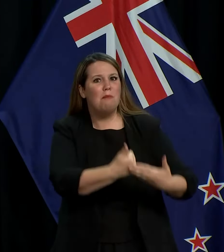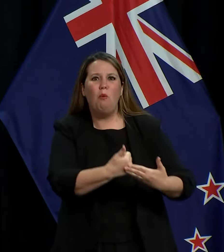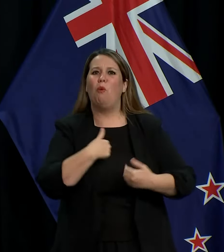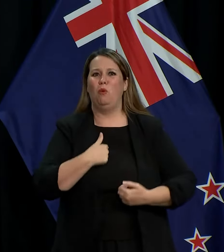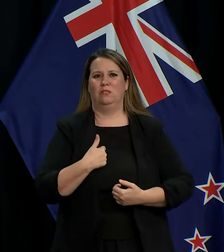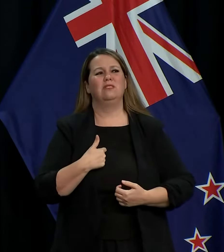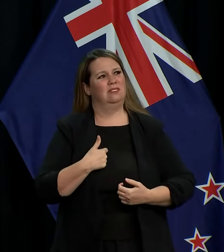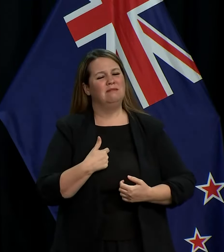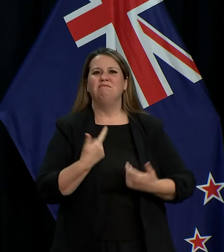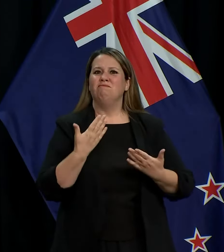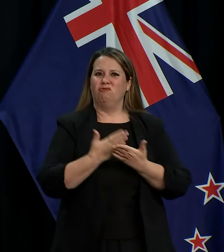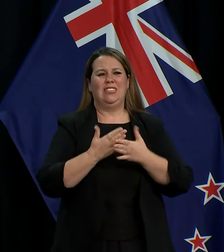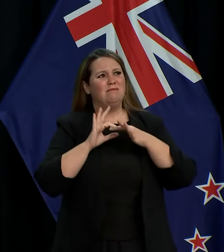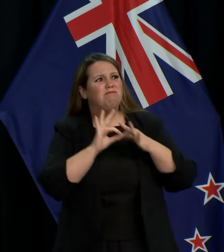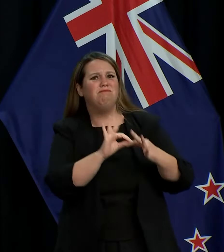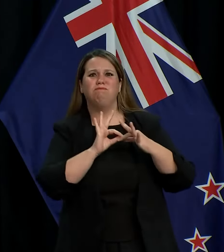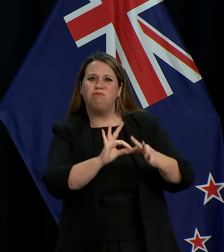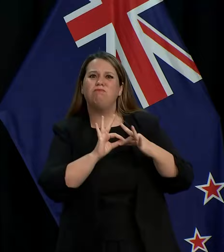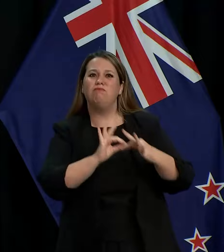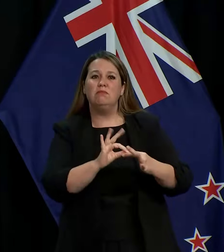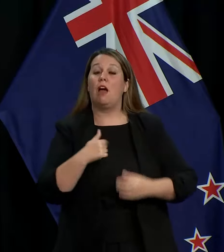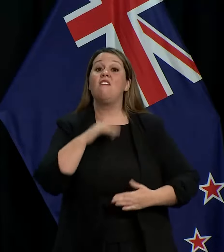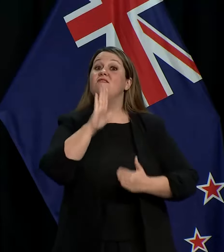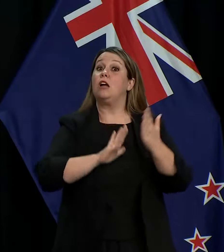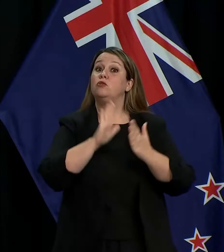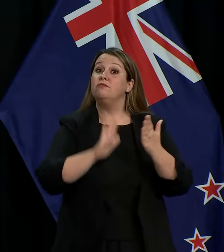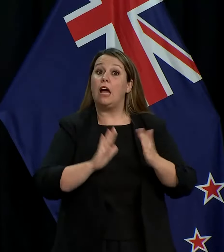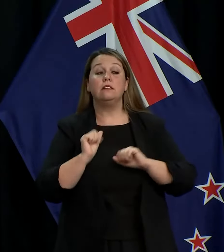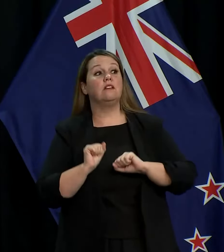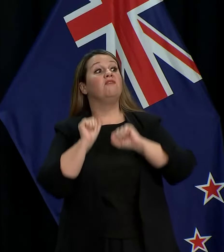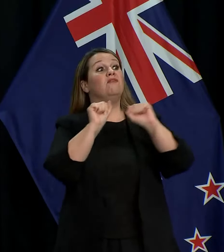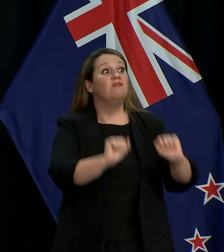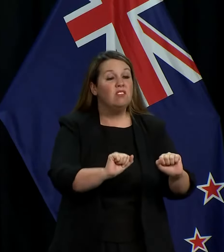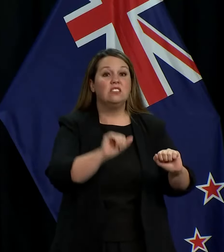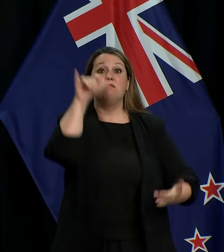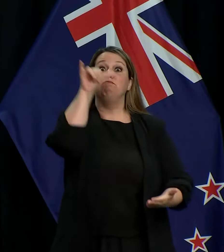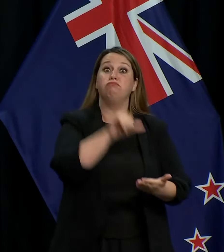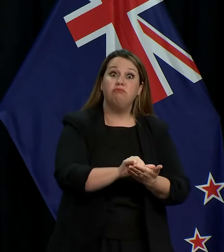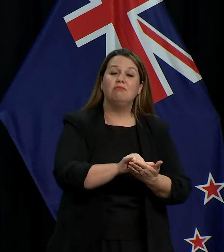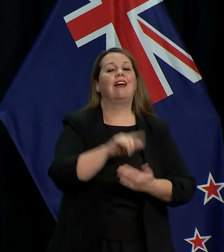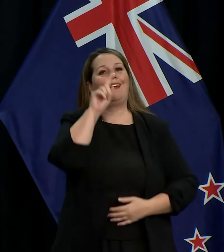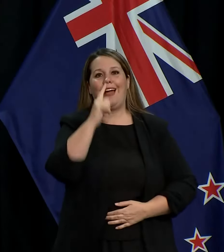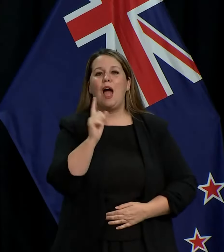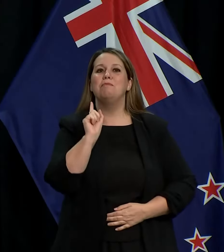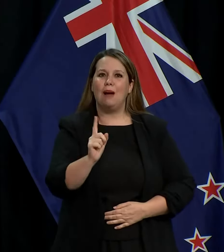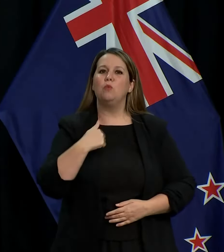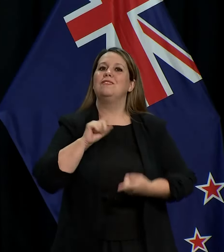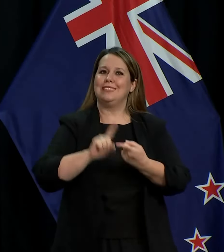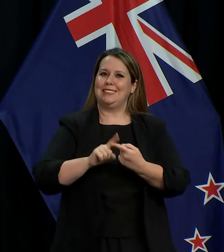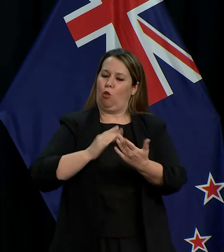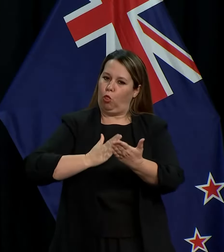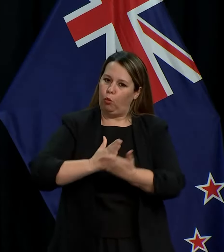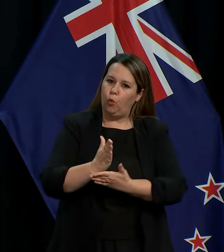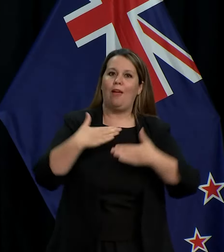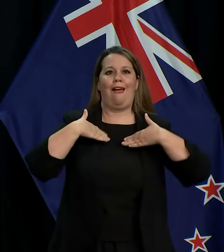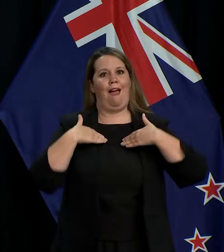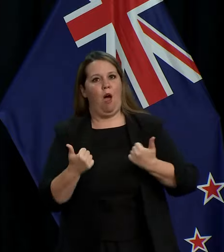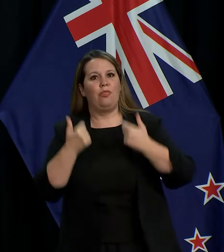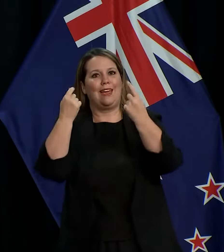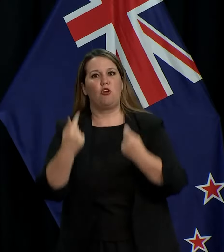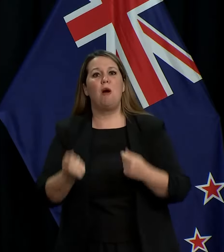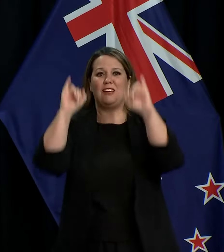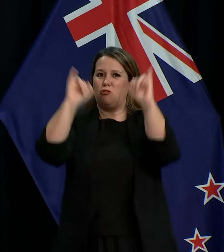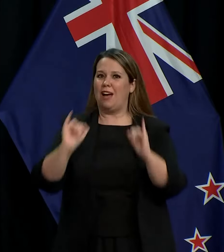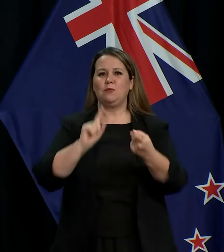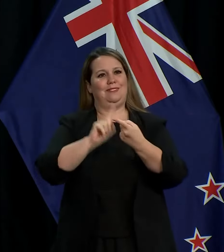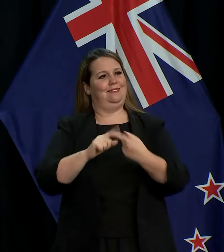haven't been able to meet face to face, we have been there, hand in hand, working together through this health and economic crisis.